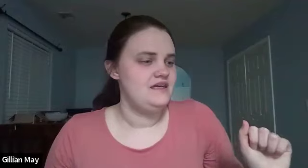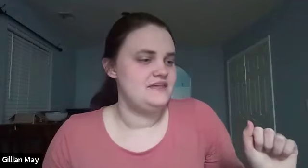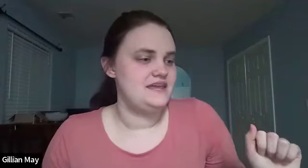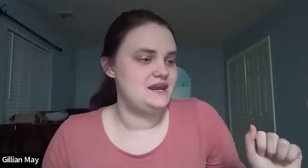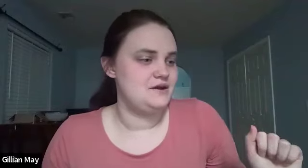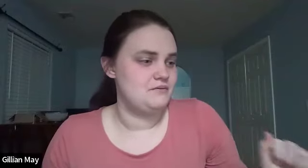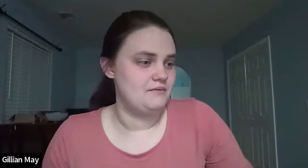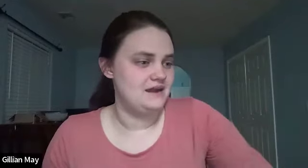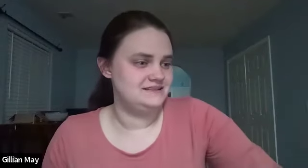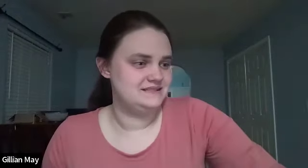Then rat,